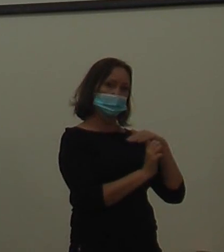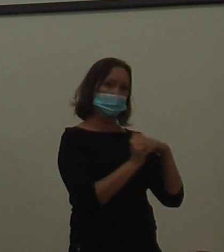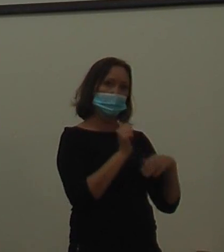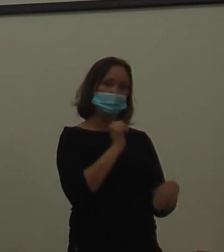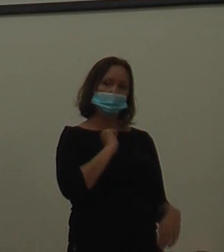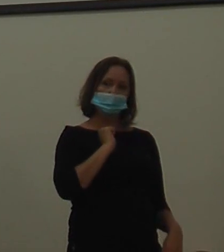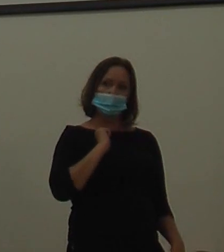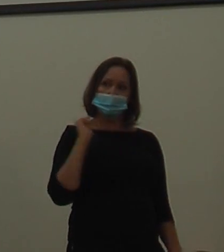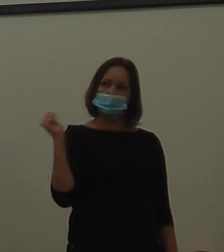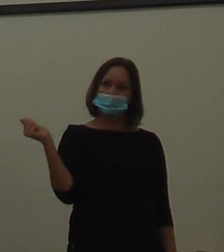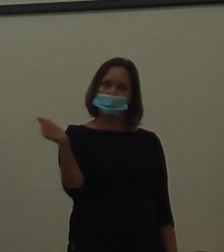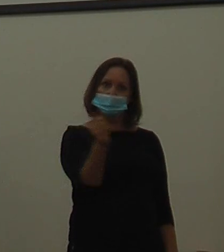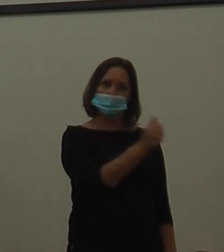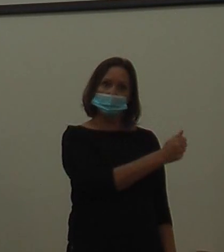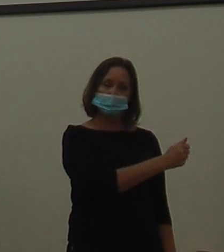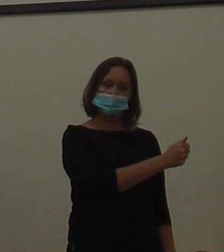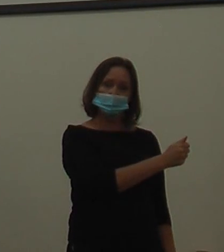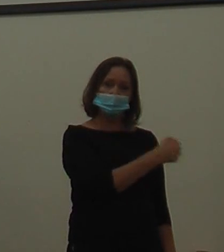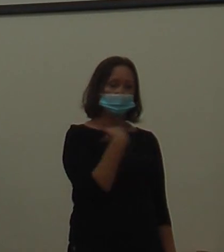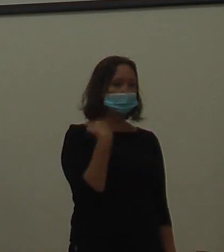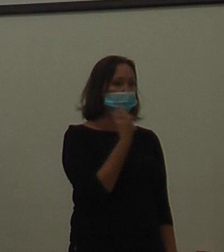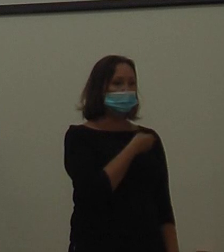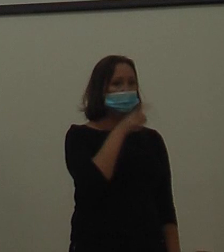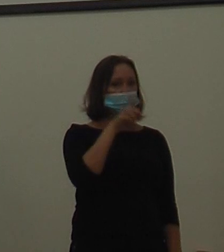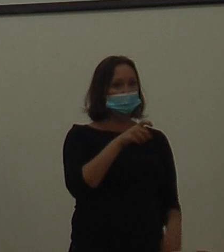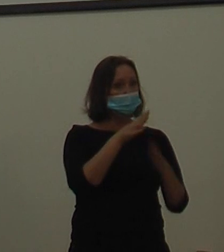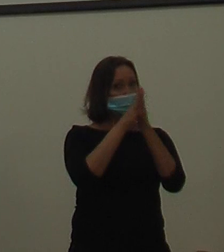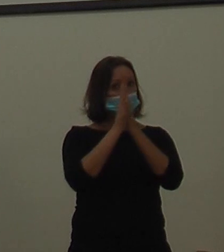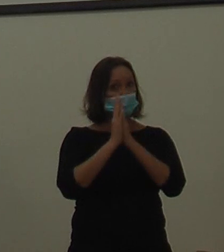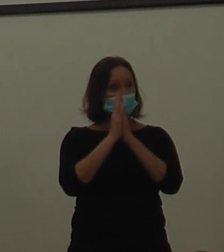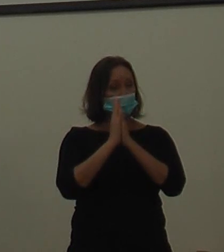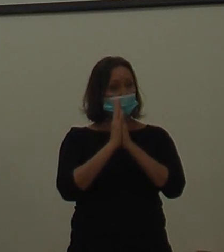We need to pray. We need to repent.